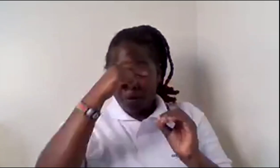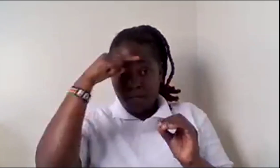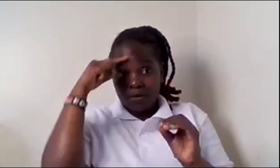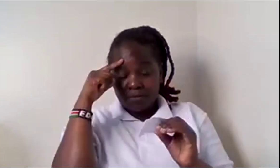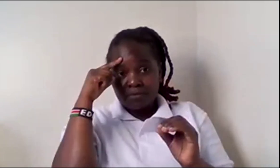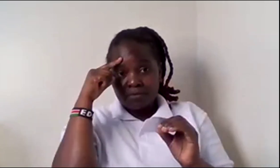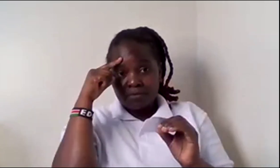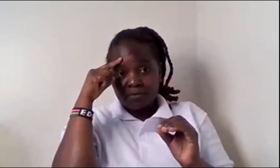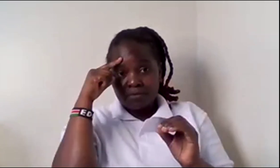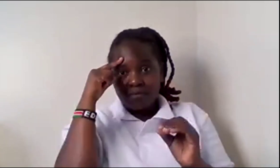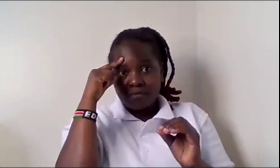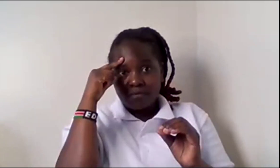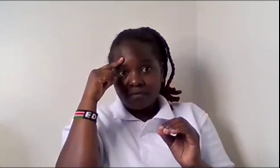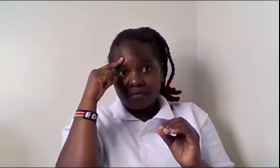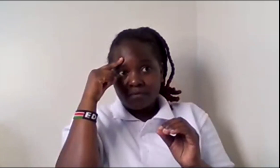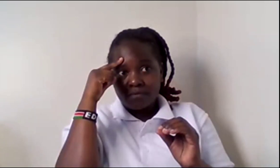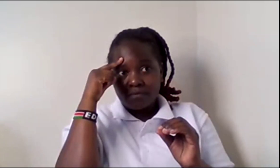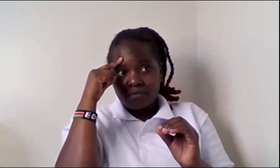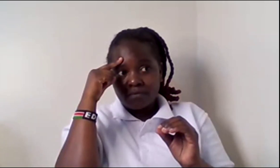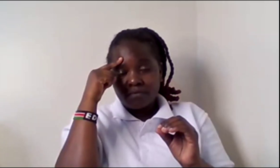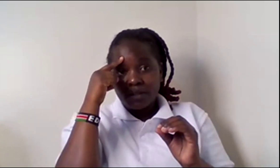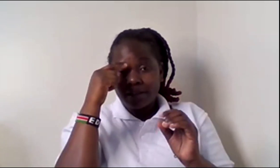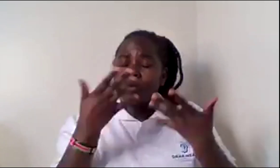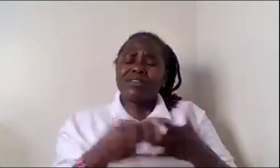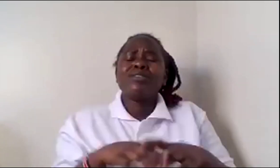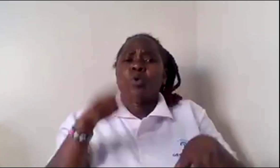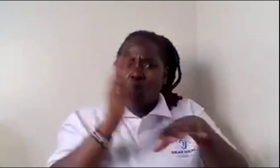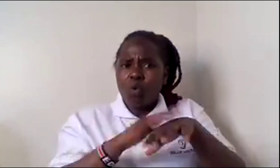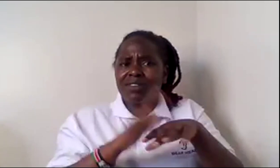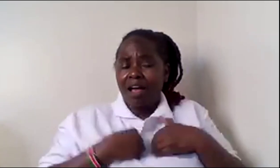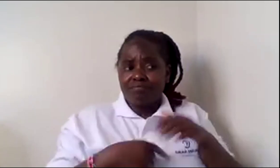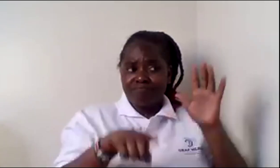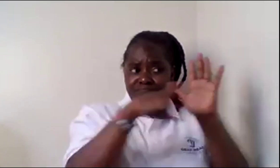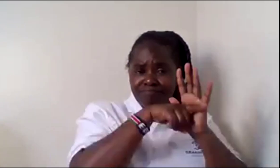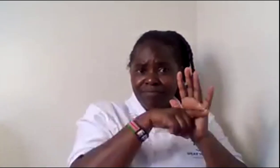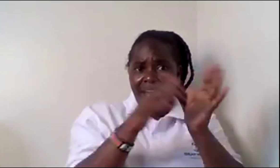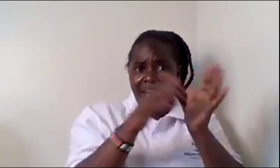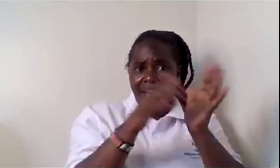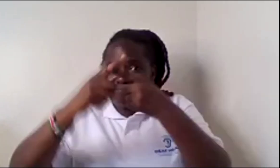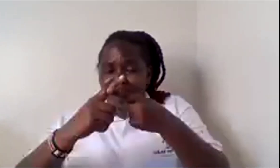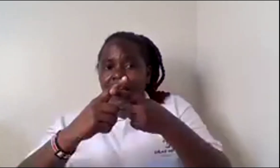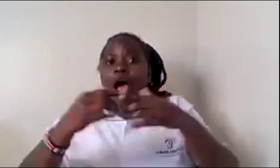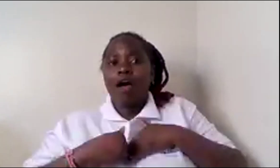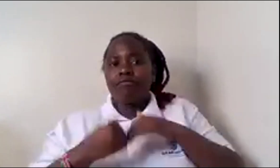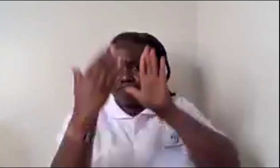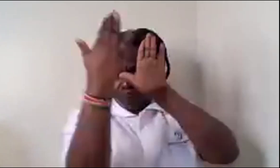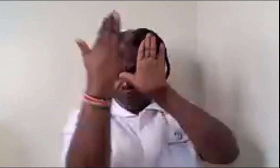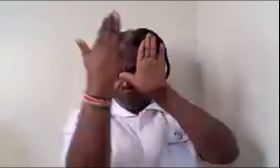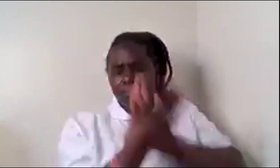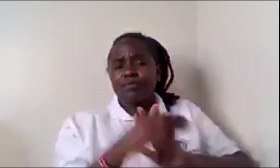of course there are always advantages and disadvantages of doing it online versus physical. I think one